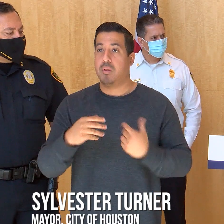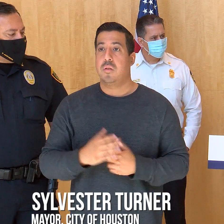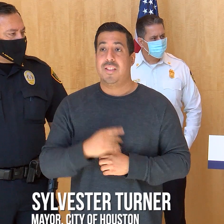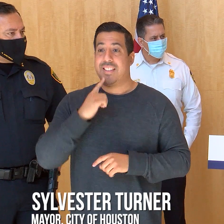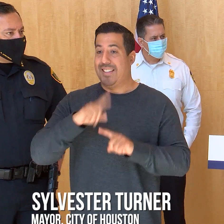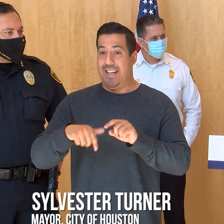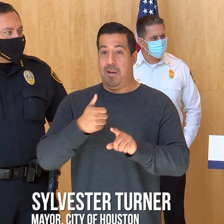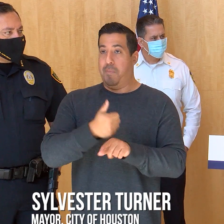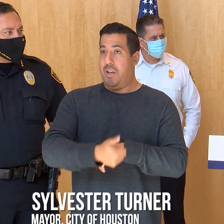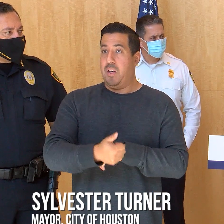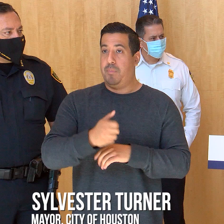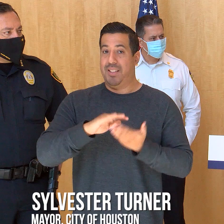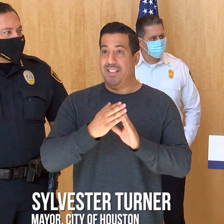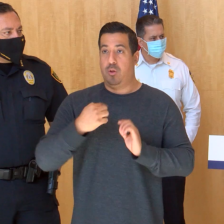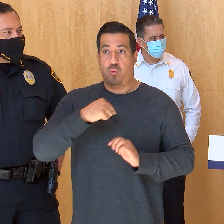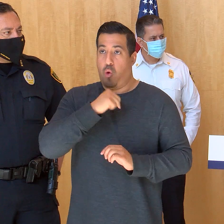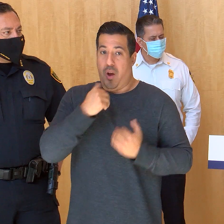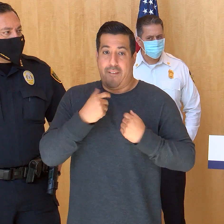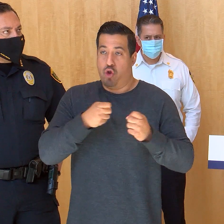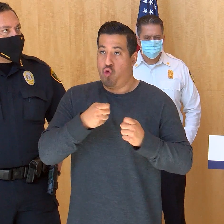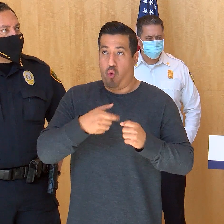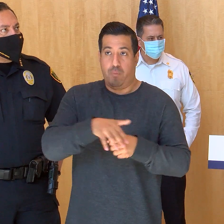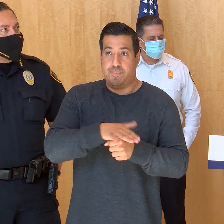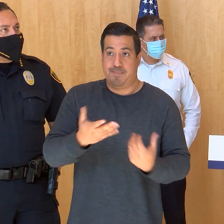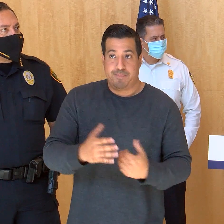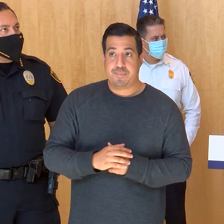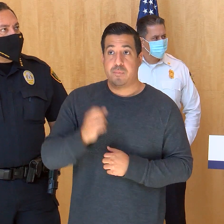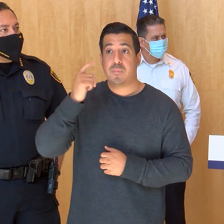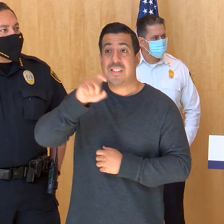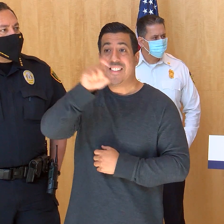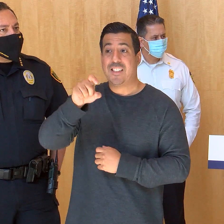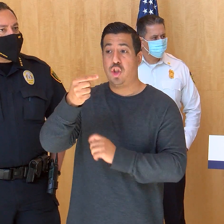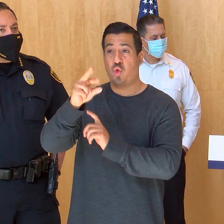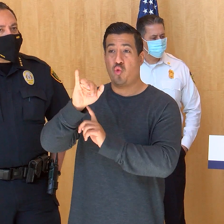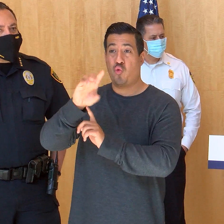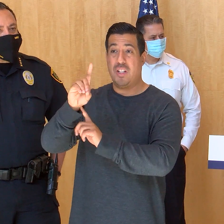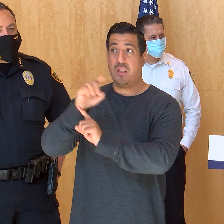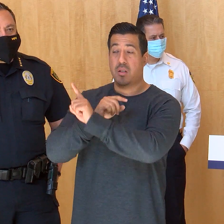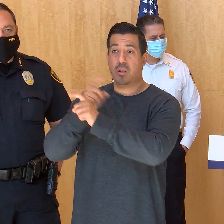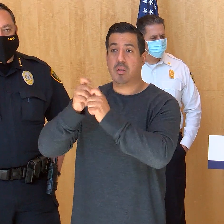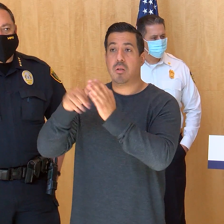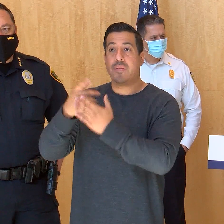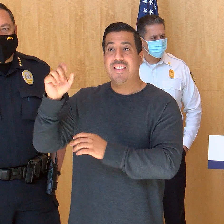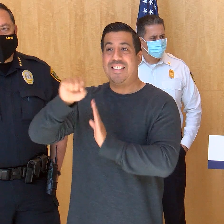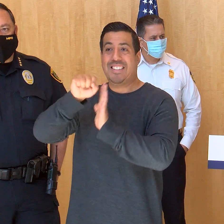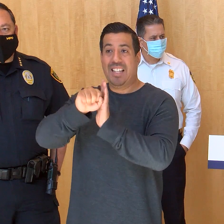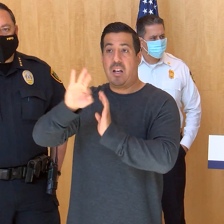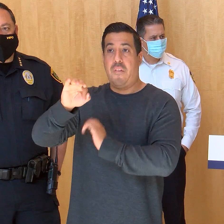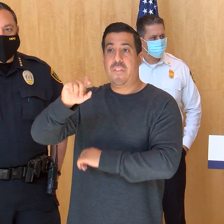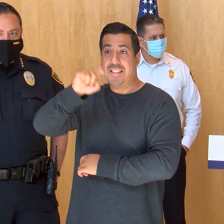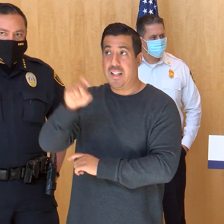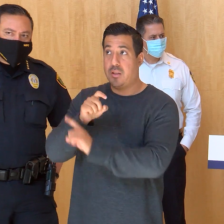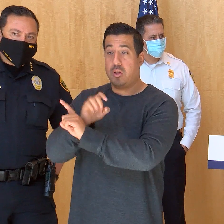the city on something that the city has no control over. The Texas grid is run by the state of Texas.